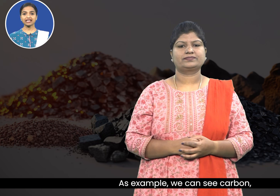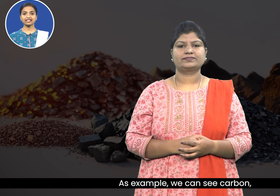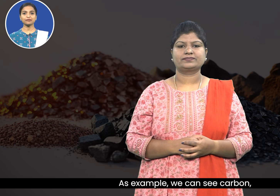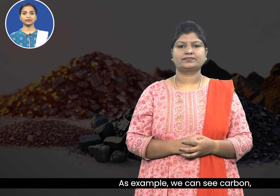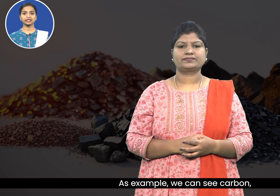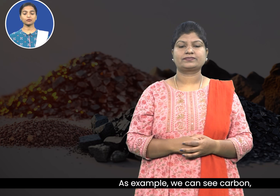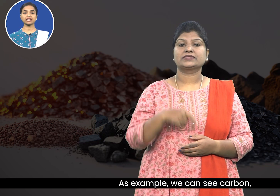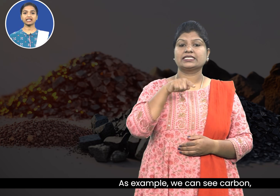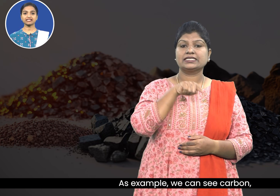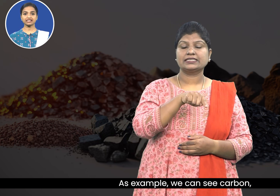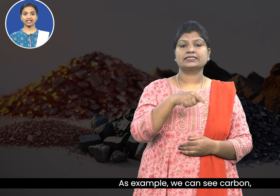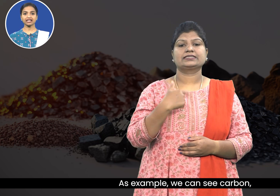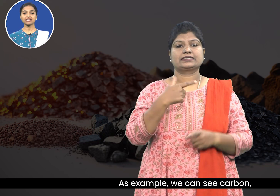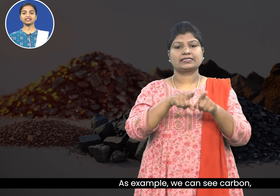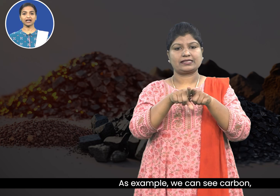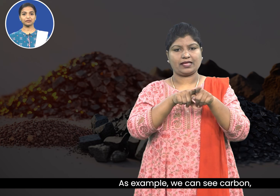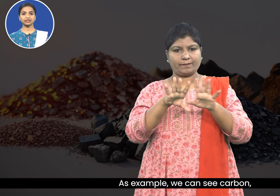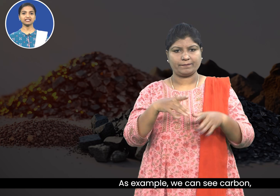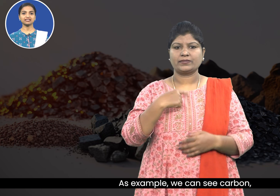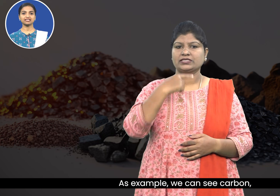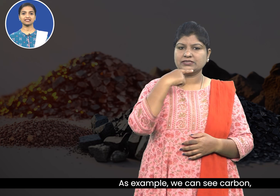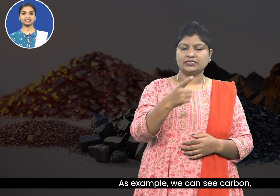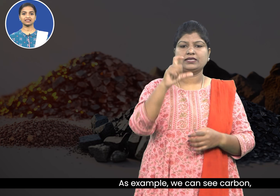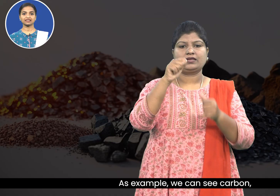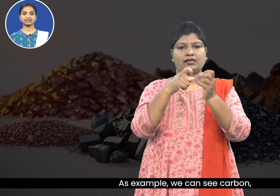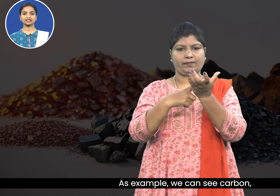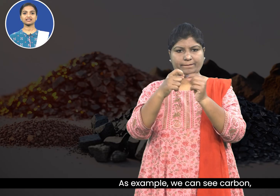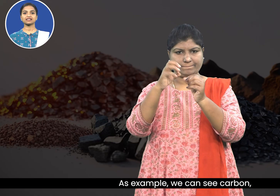As example, we can say carbon,